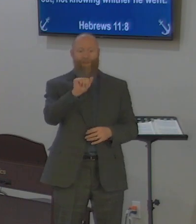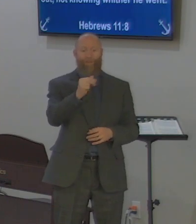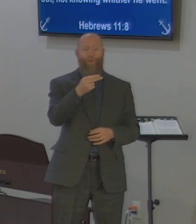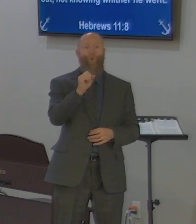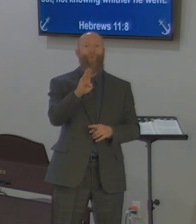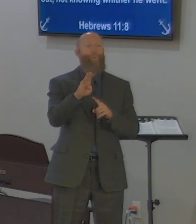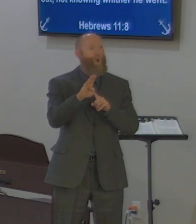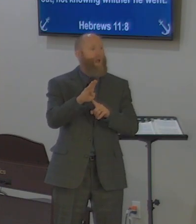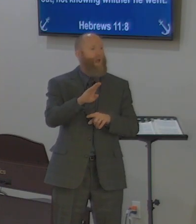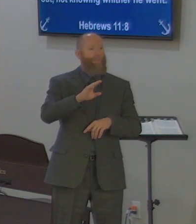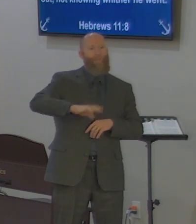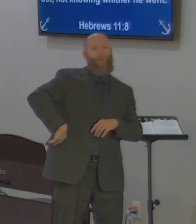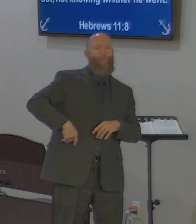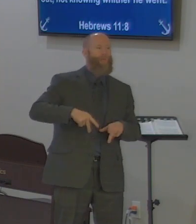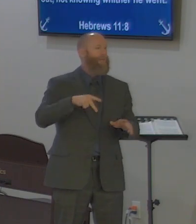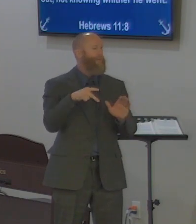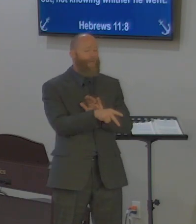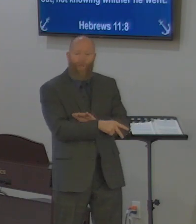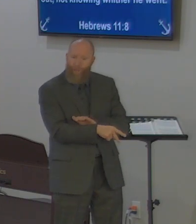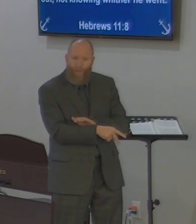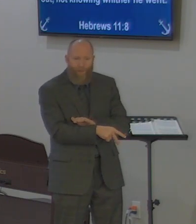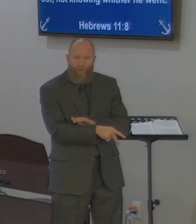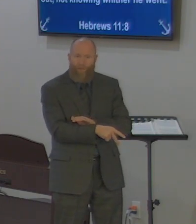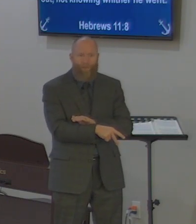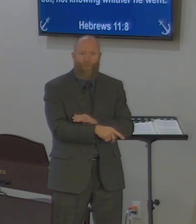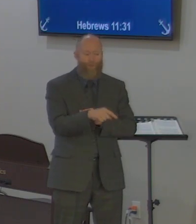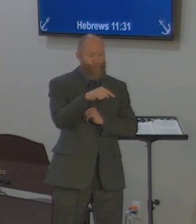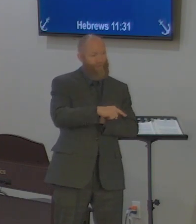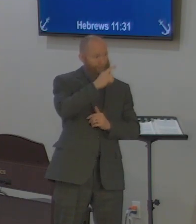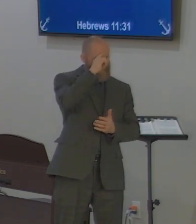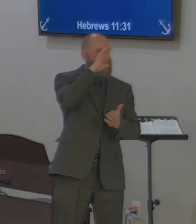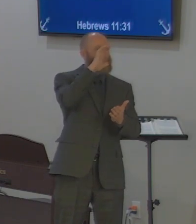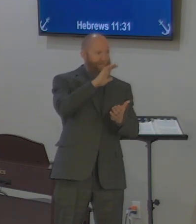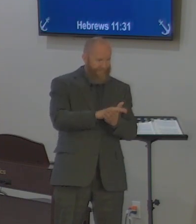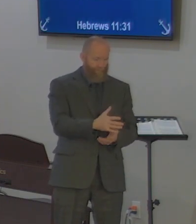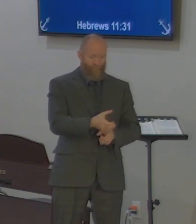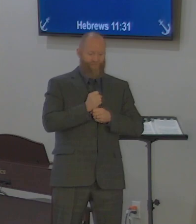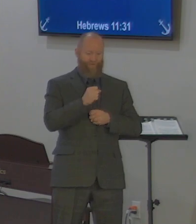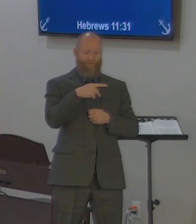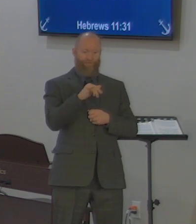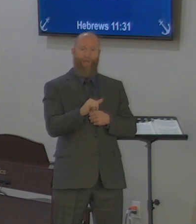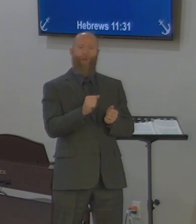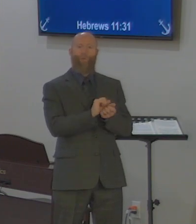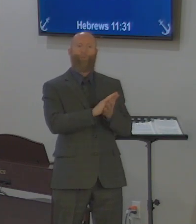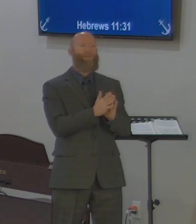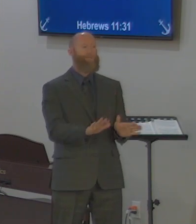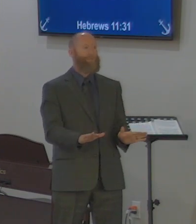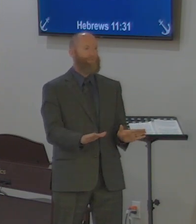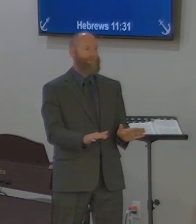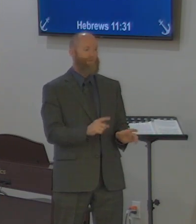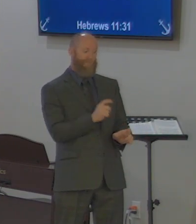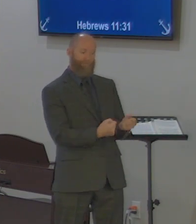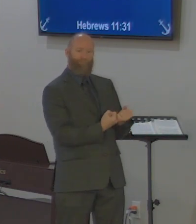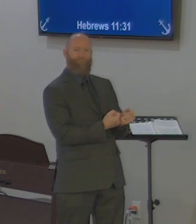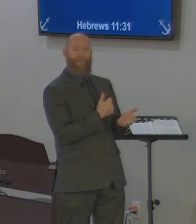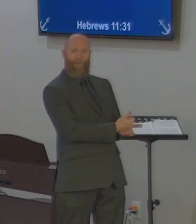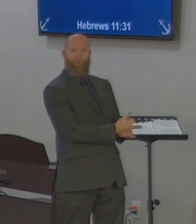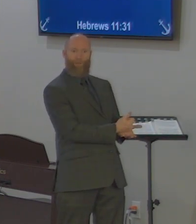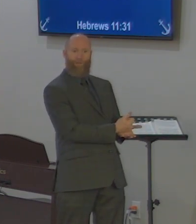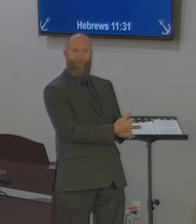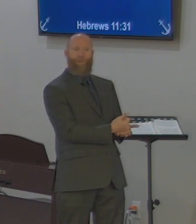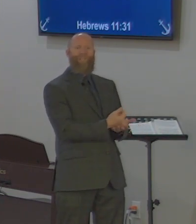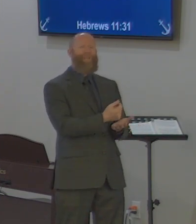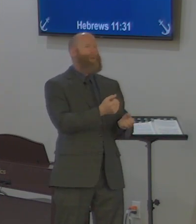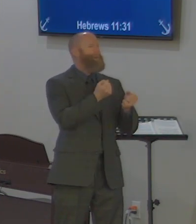perished not with them that believed not, when she had received the spies with peace. Great accomplishments